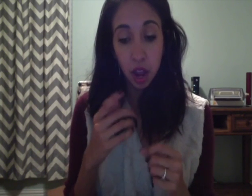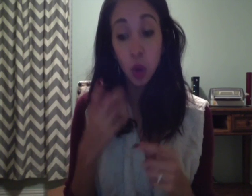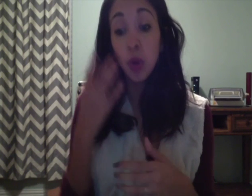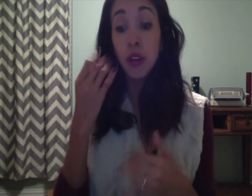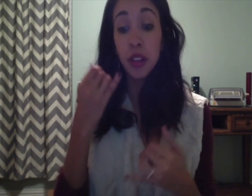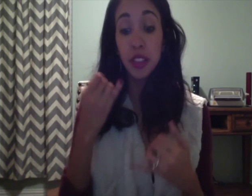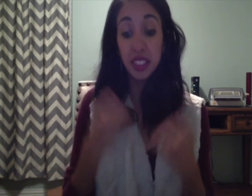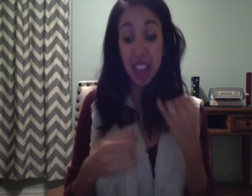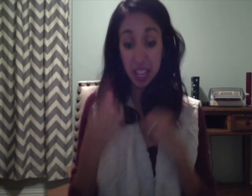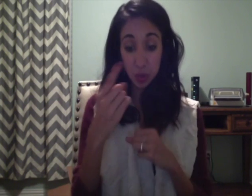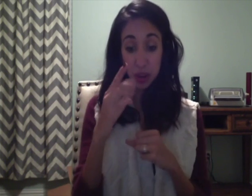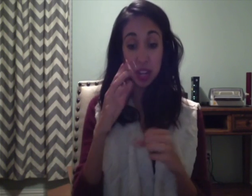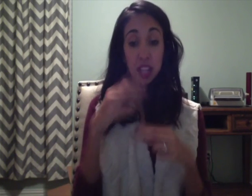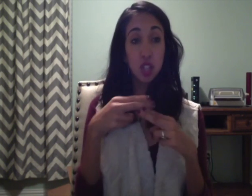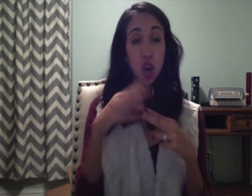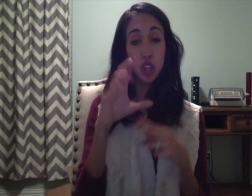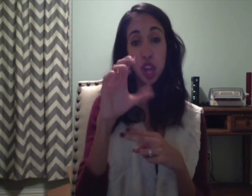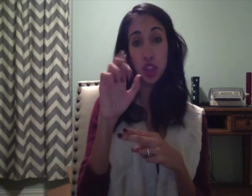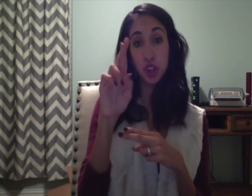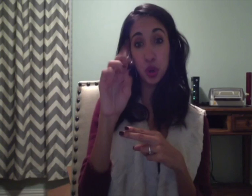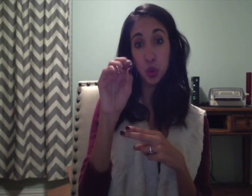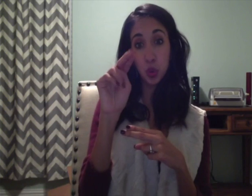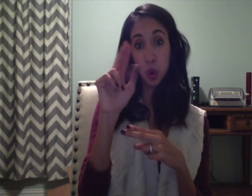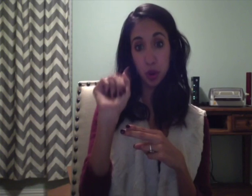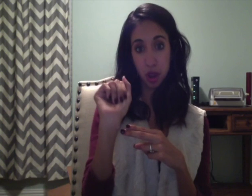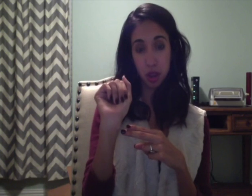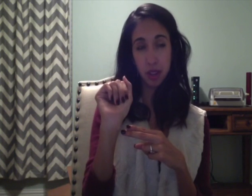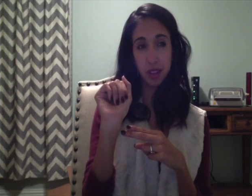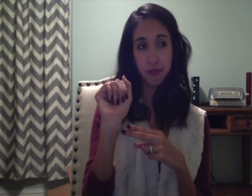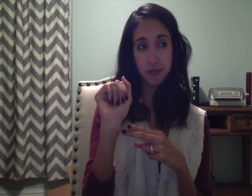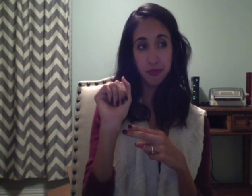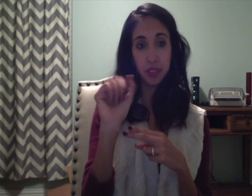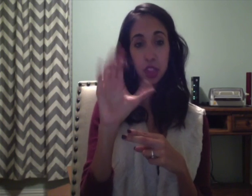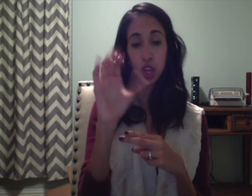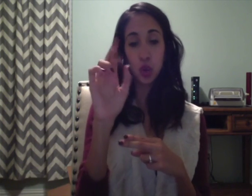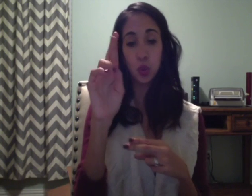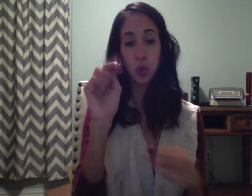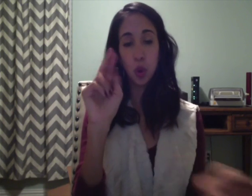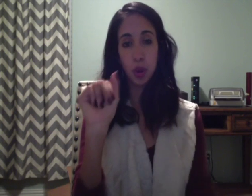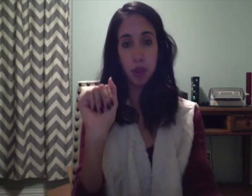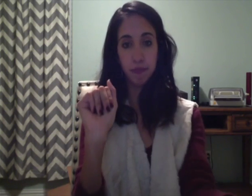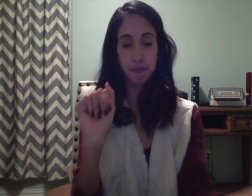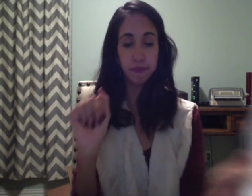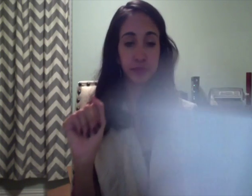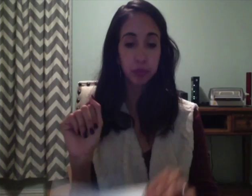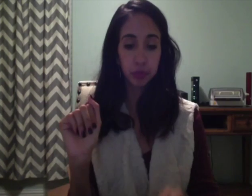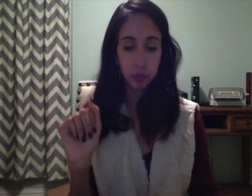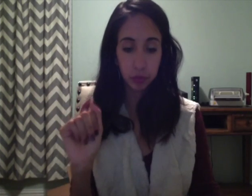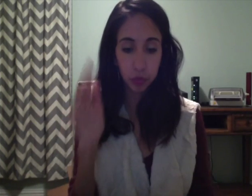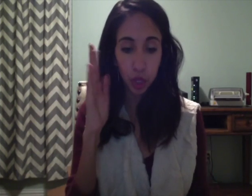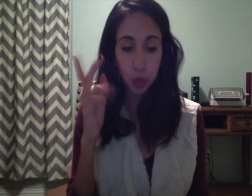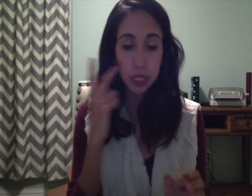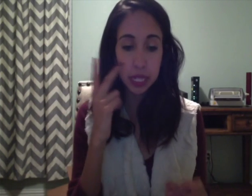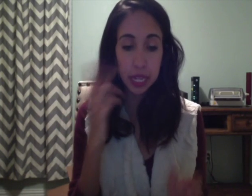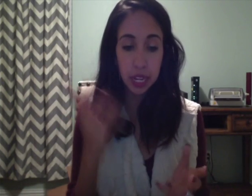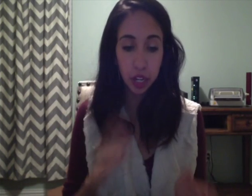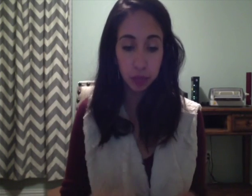Oh, the last one is called the corona. The corona. You will see here